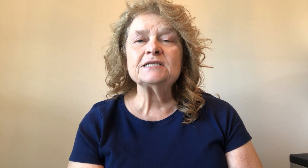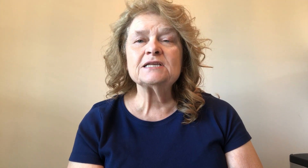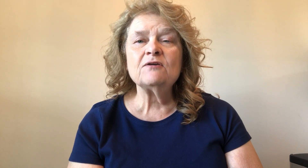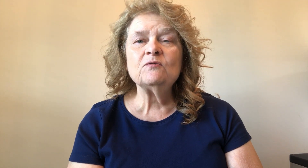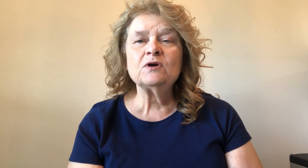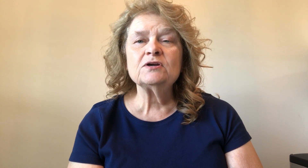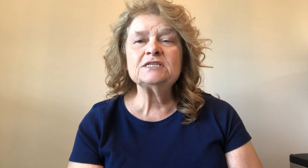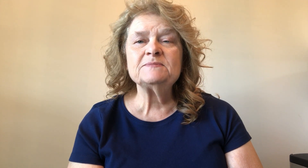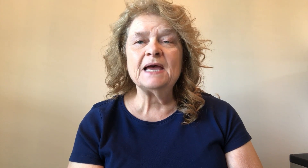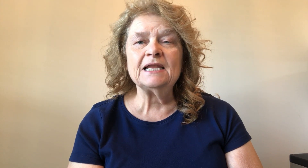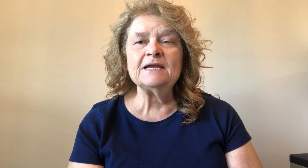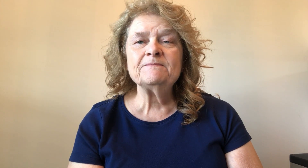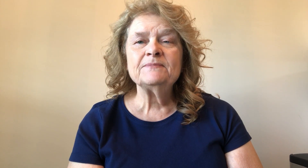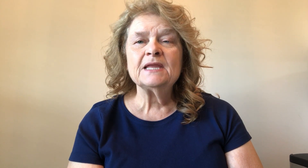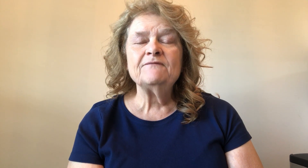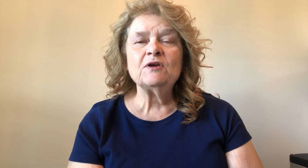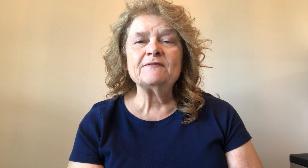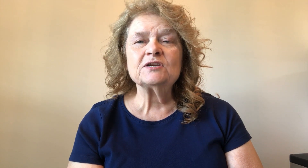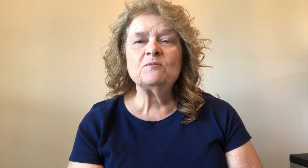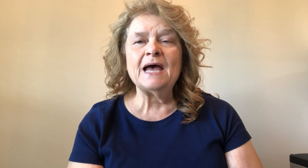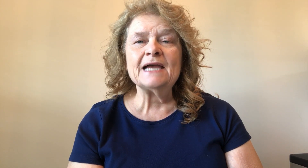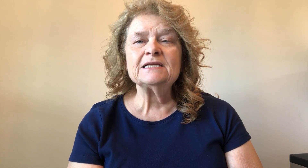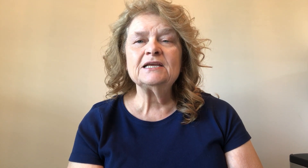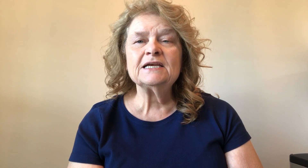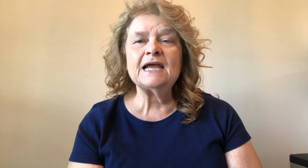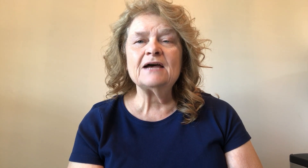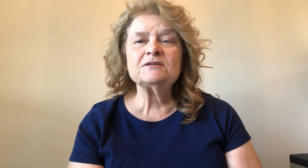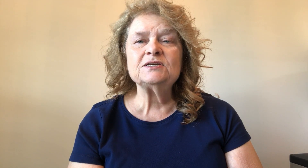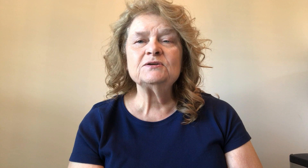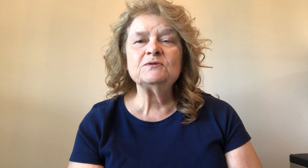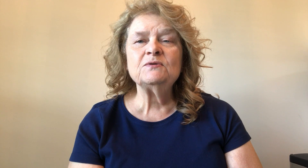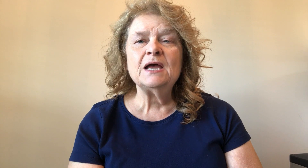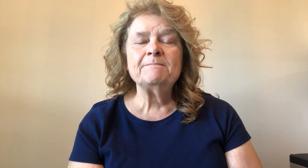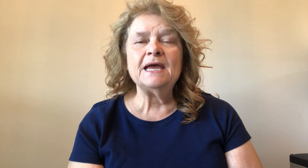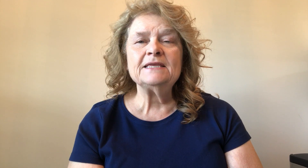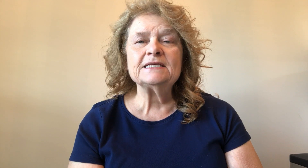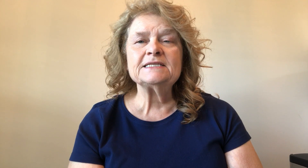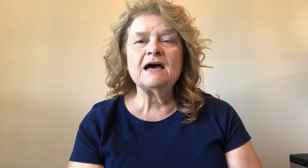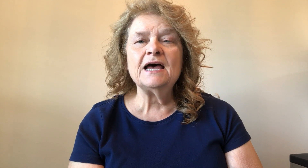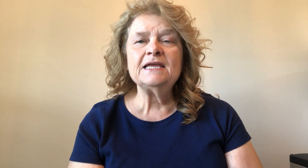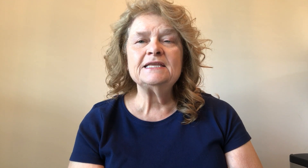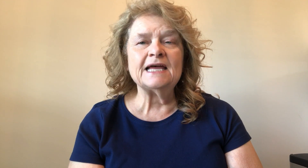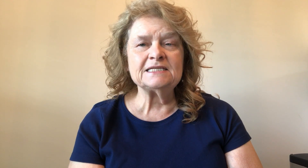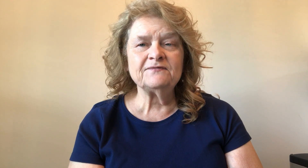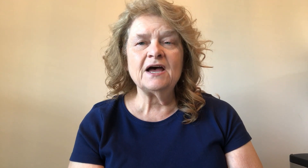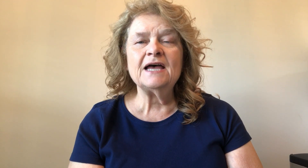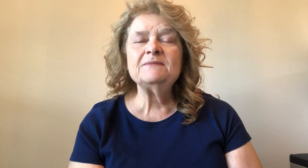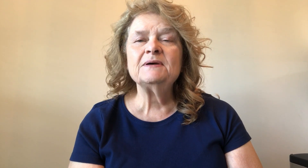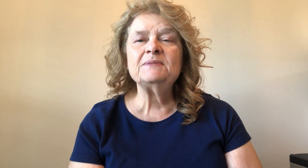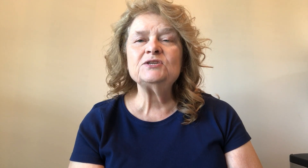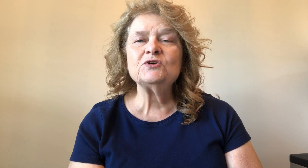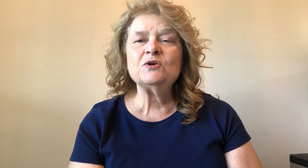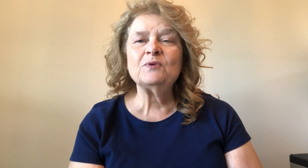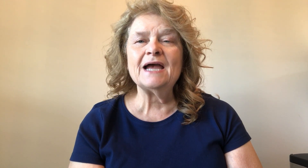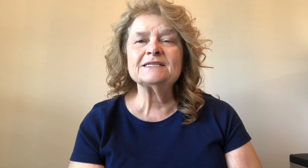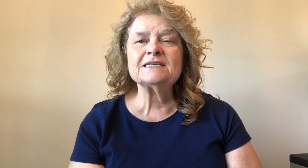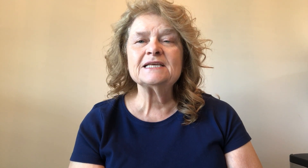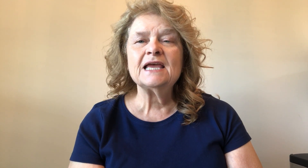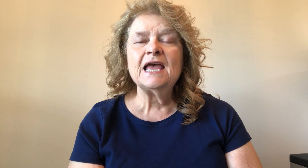all the words spelling. If you have to go back and look at how to make the sign, that's fine, but be sure you practice.